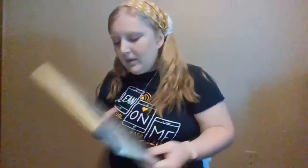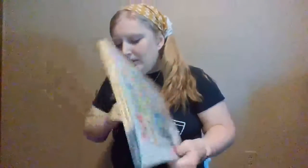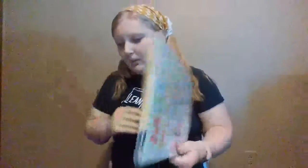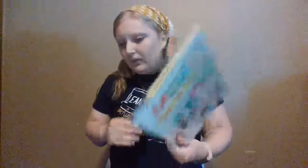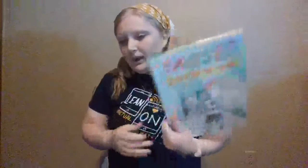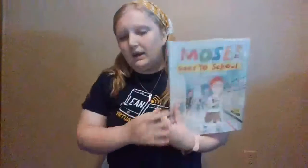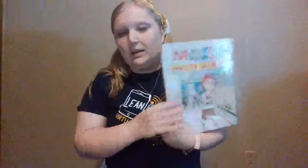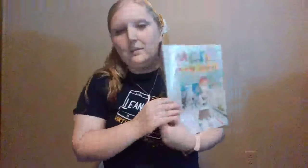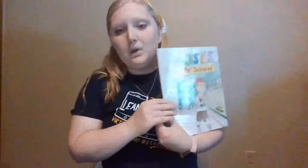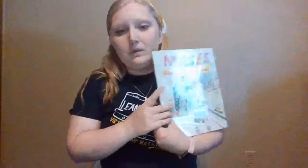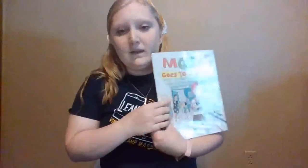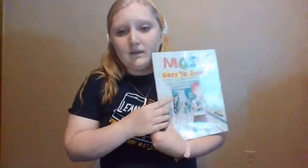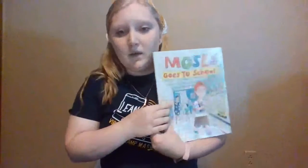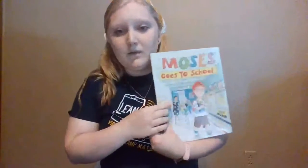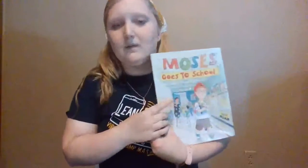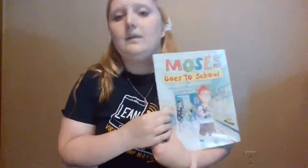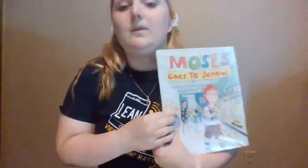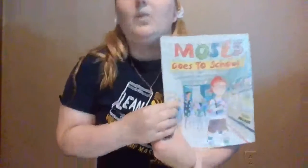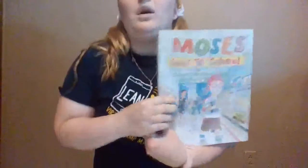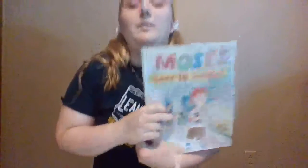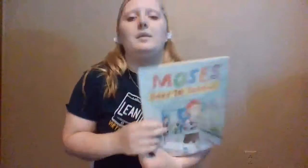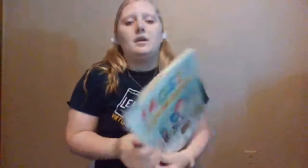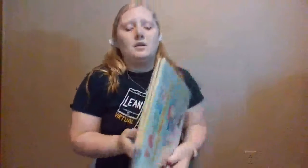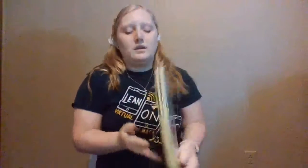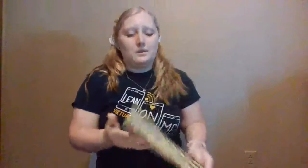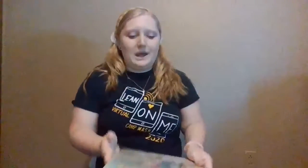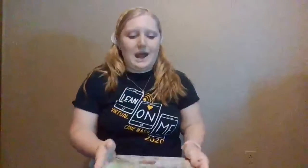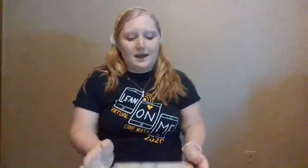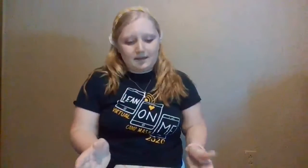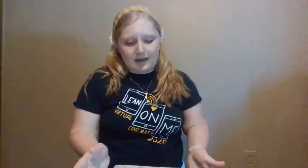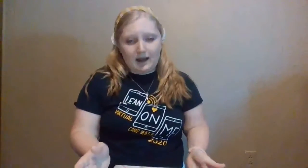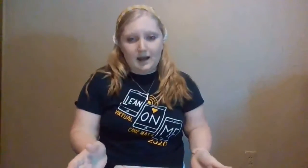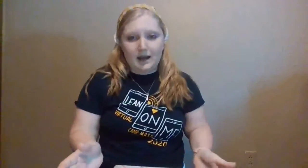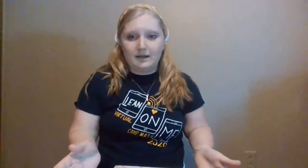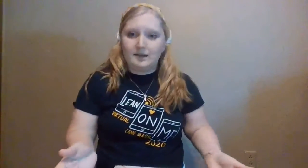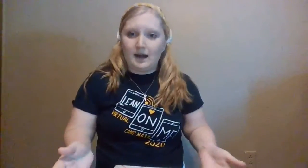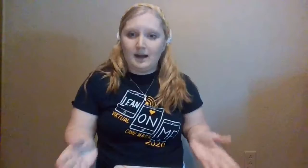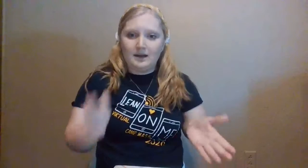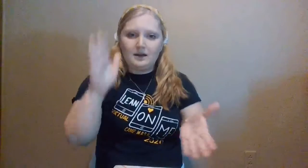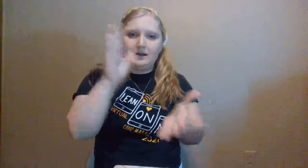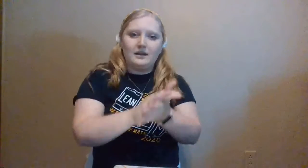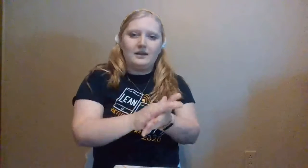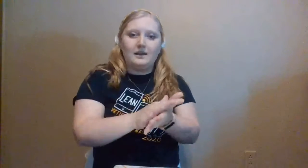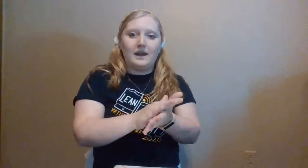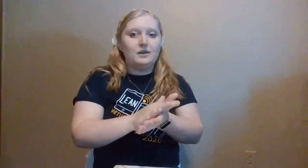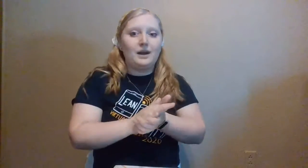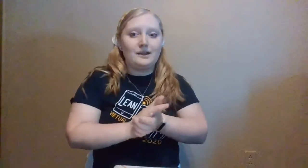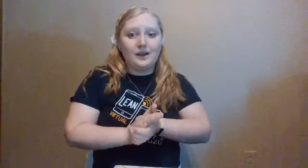be reading Moses Goes to School. So when I sign a sign that you guys